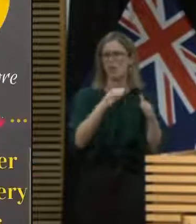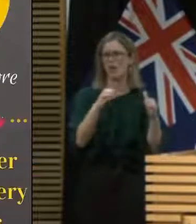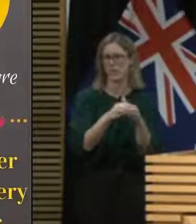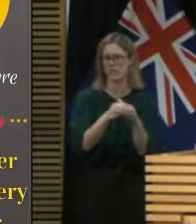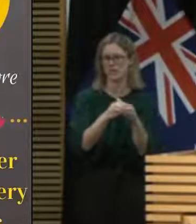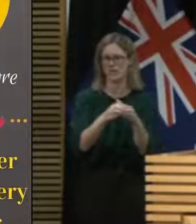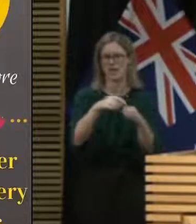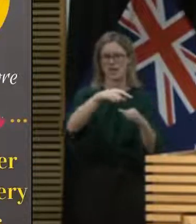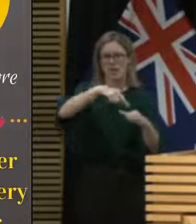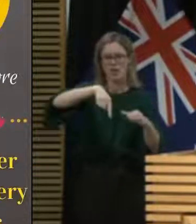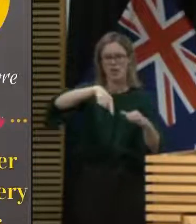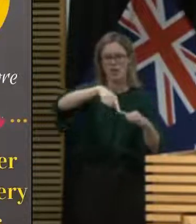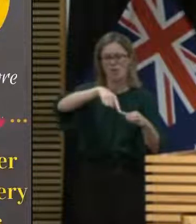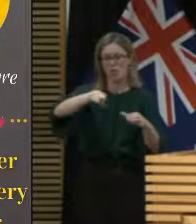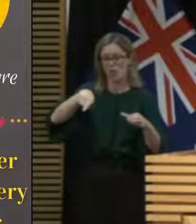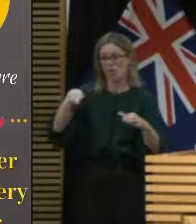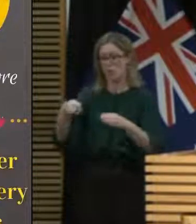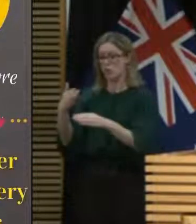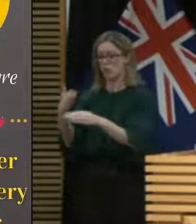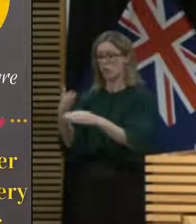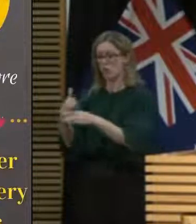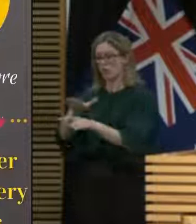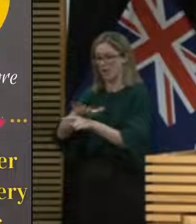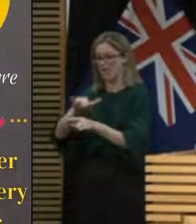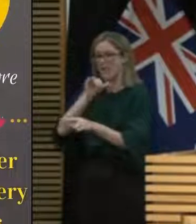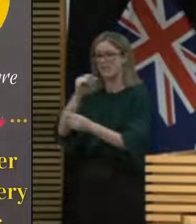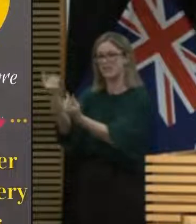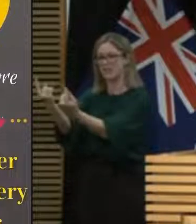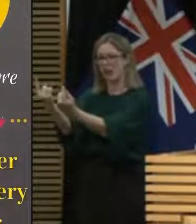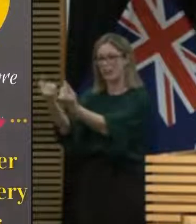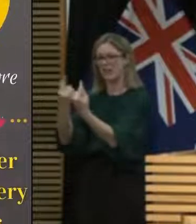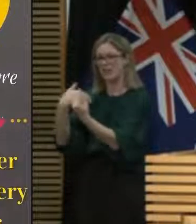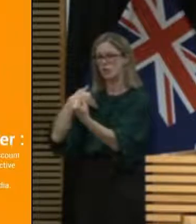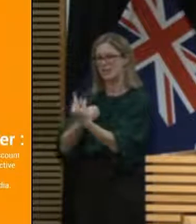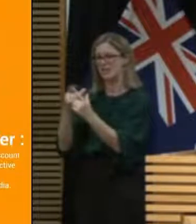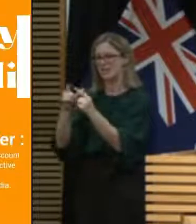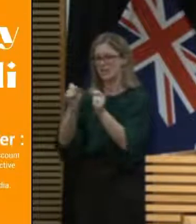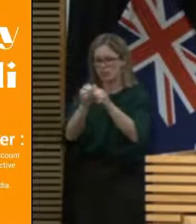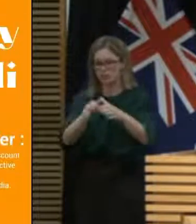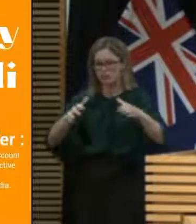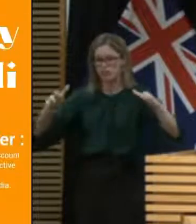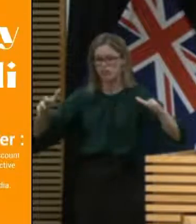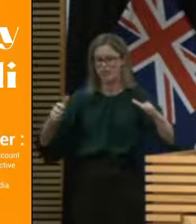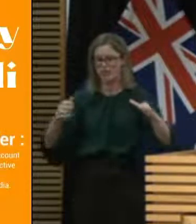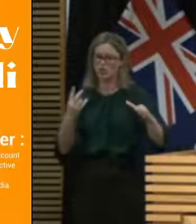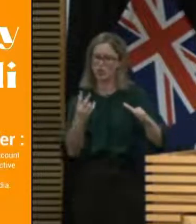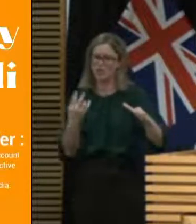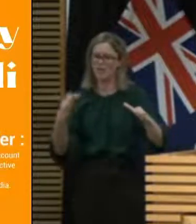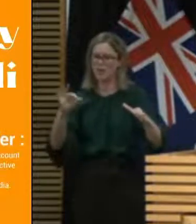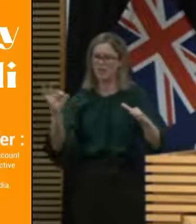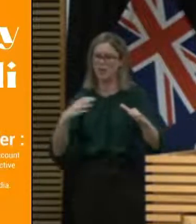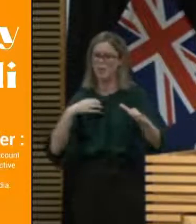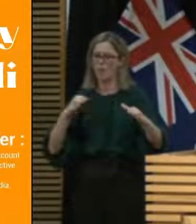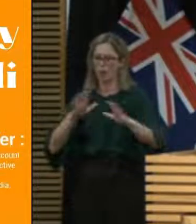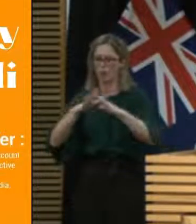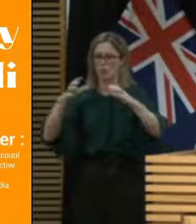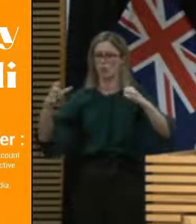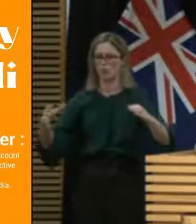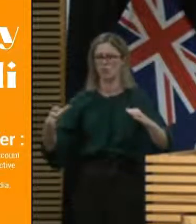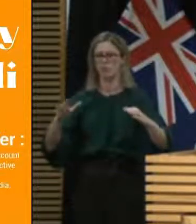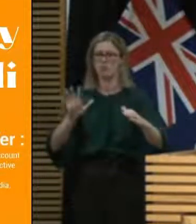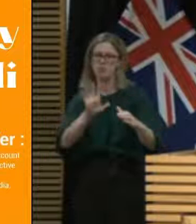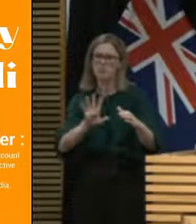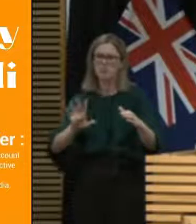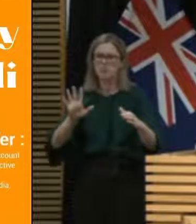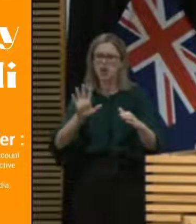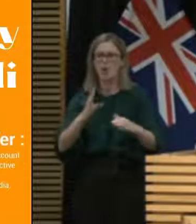is that those workplaces covered by COVID vaccine certificates are potentially around about another 25% of the workforce. So that would bring